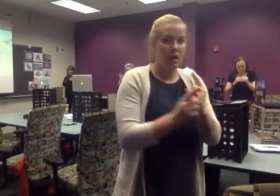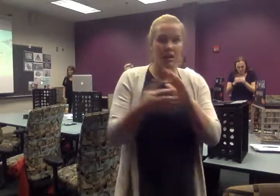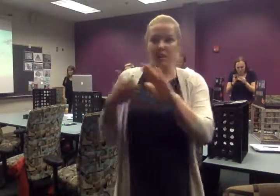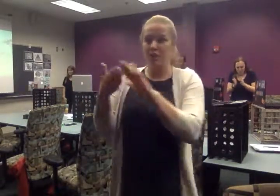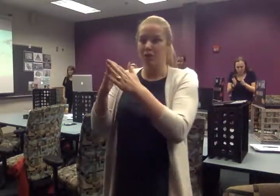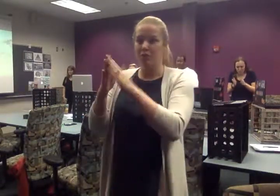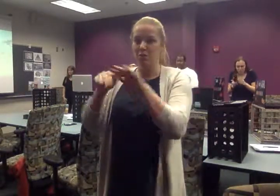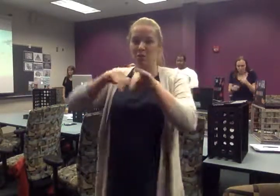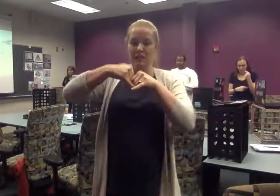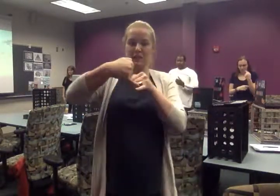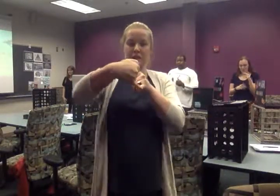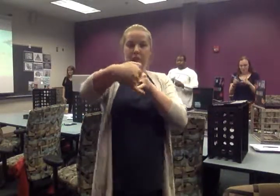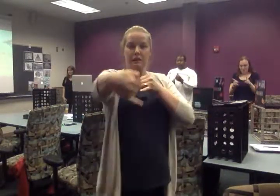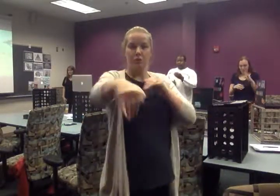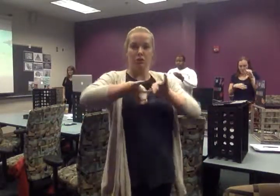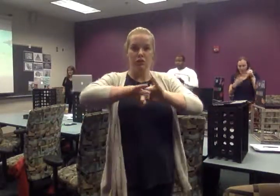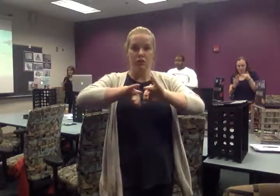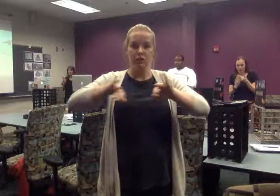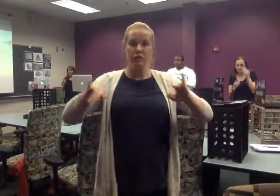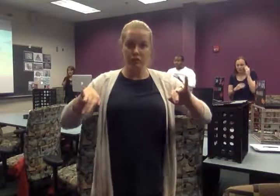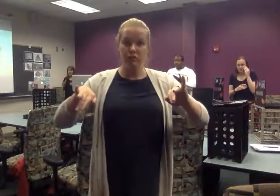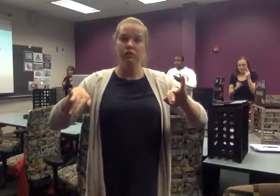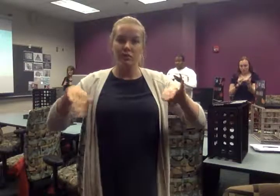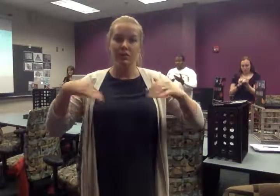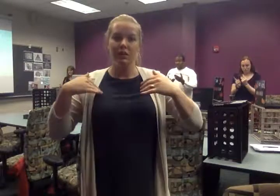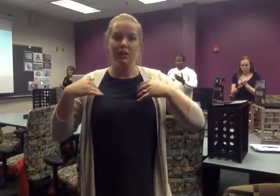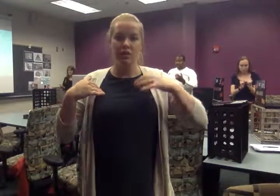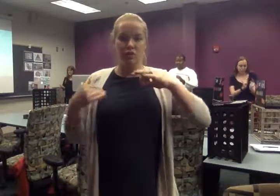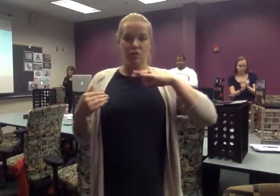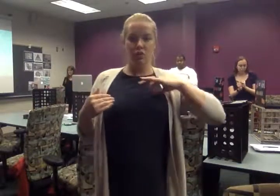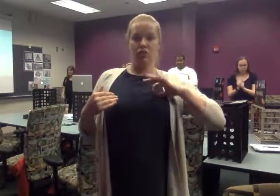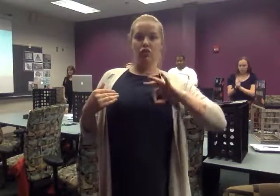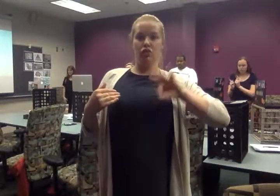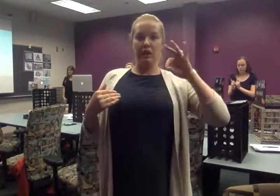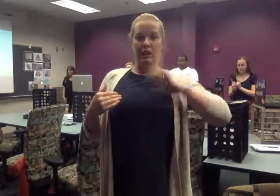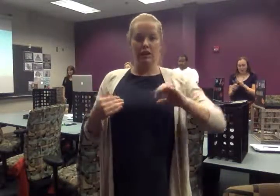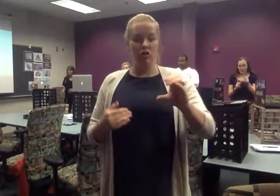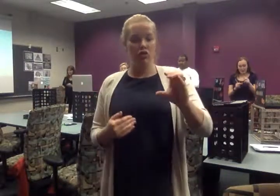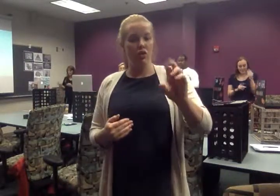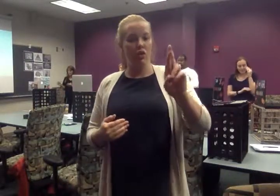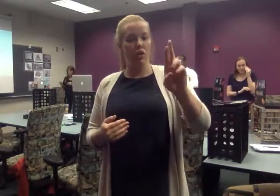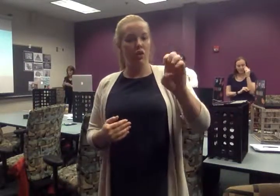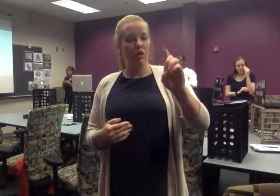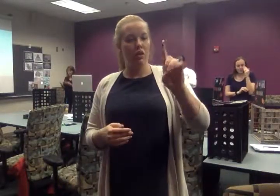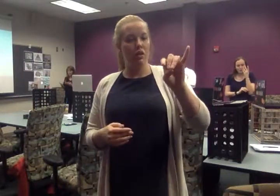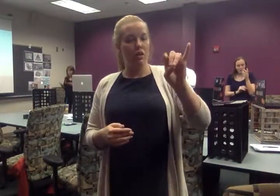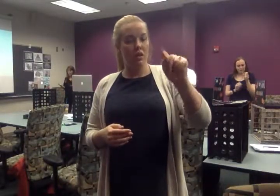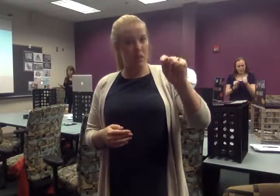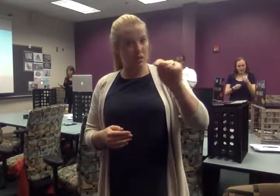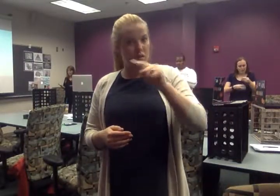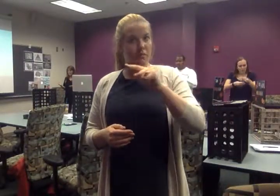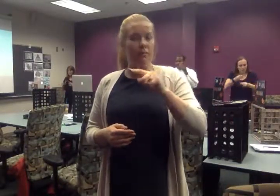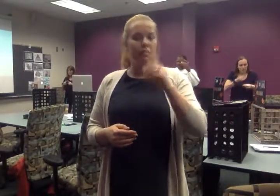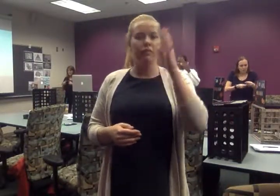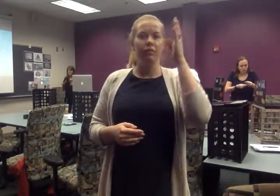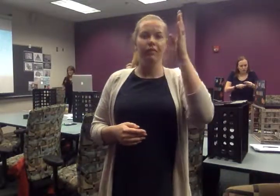took place using forms of credit. Basically, when people know each other well, they're willing to trade with the future expectation that what one